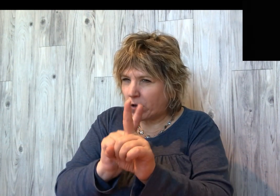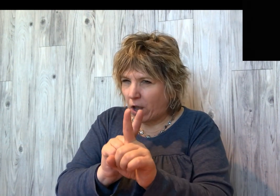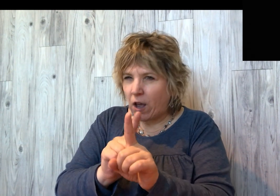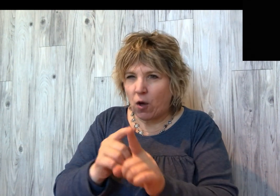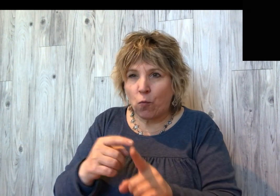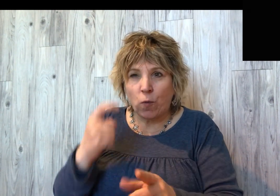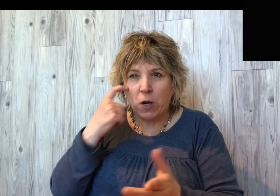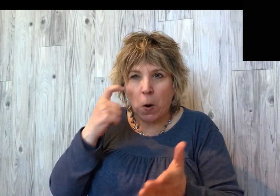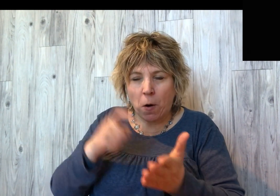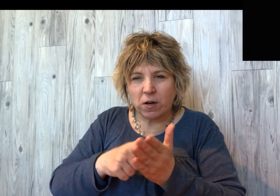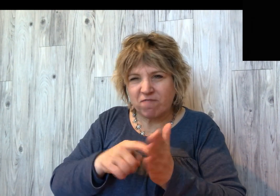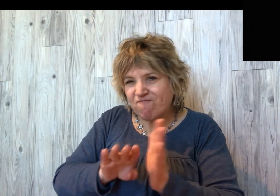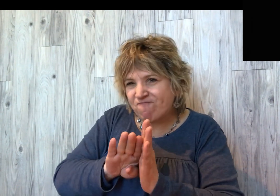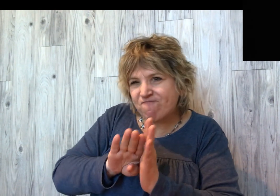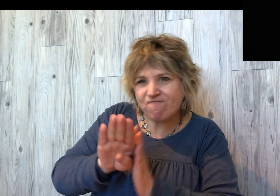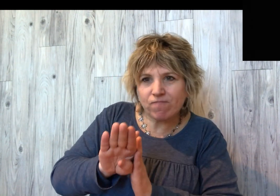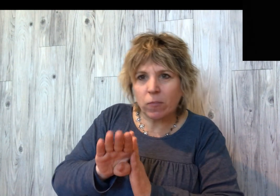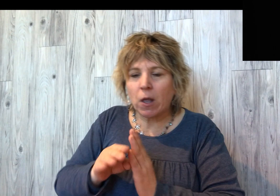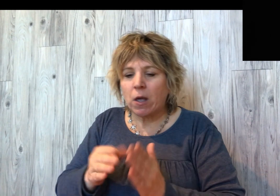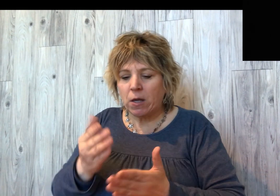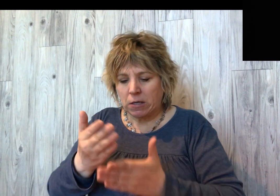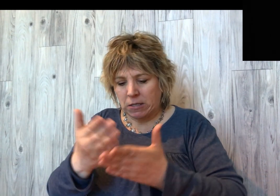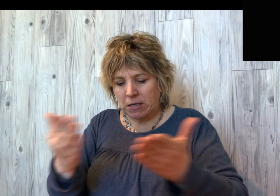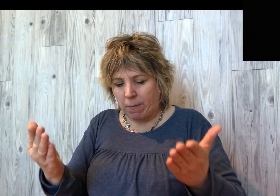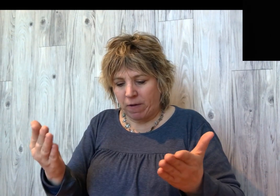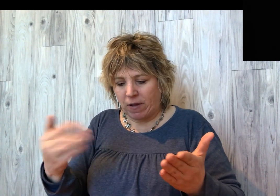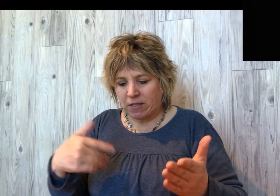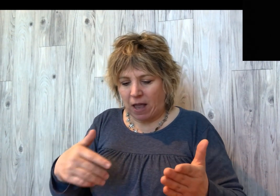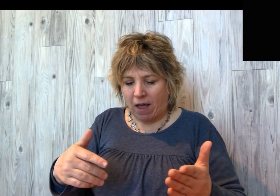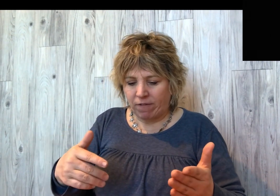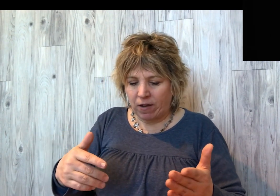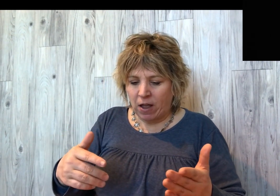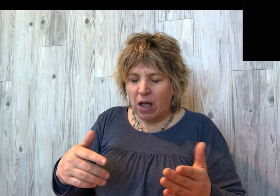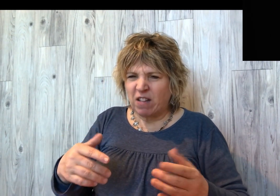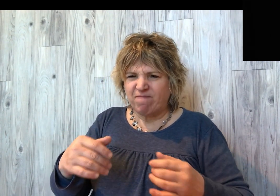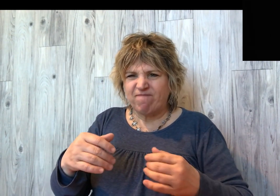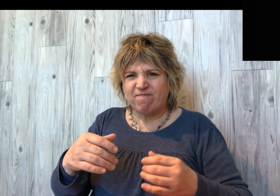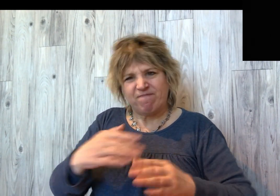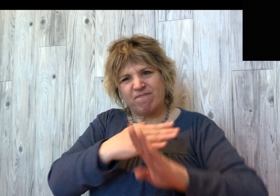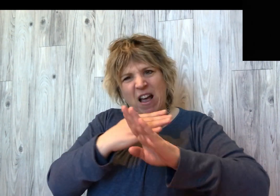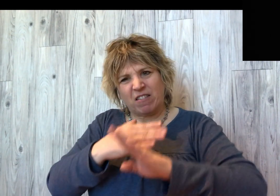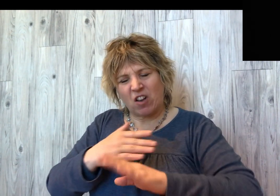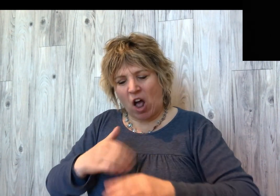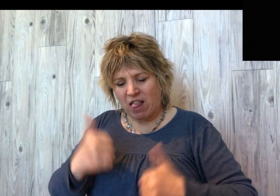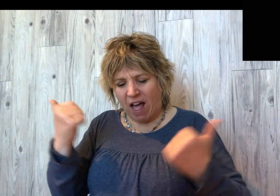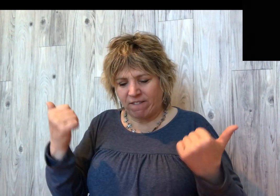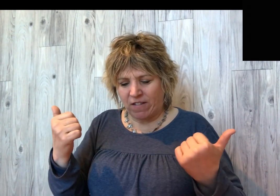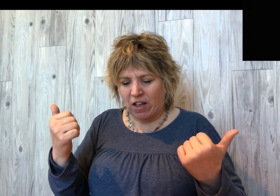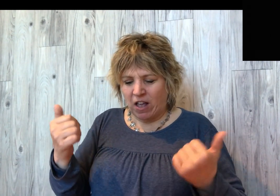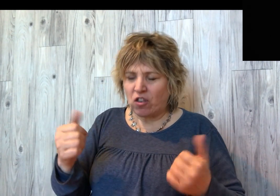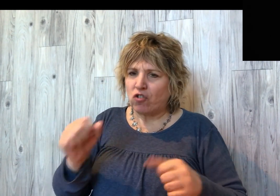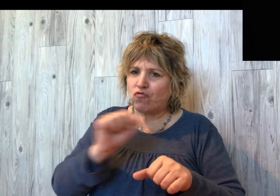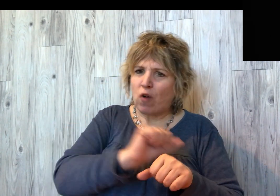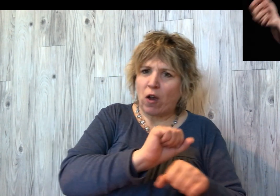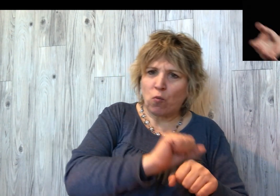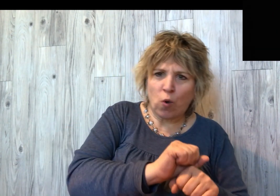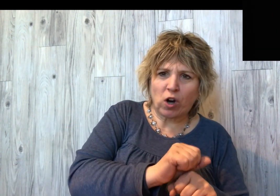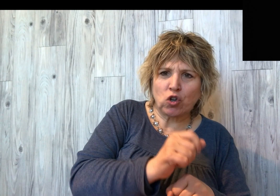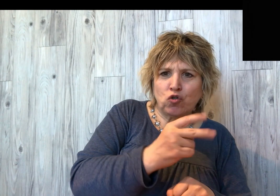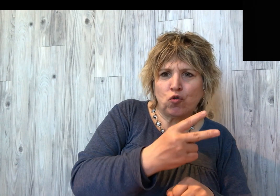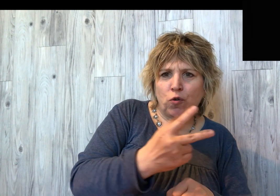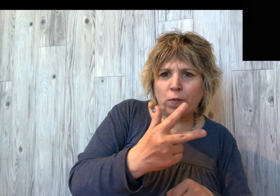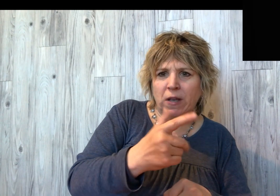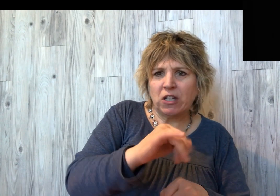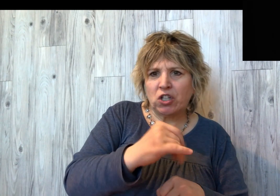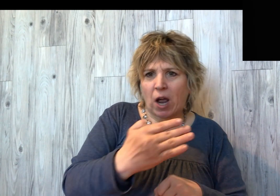some great growth in them. And this is, some of them have huge boundaries in their life. You know, they're trying to take care of kids. They're trying to work a